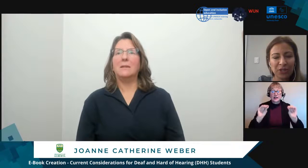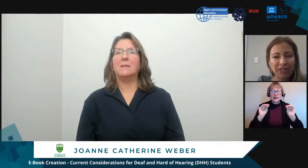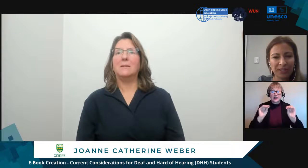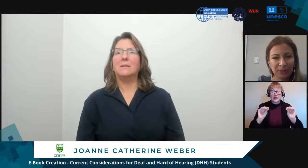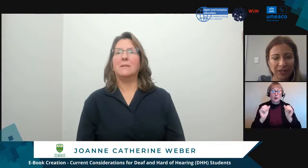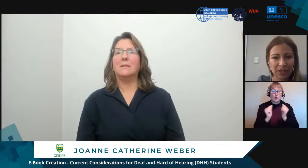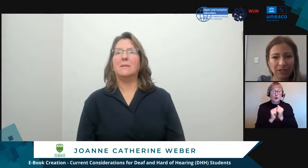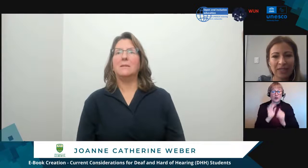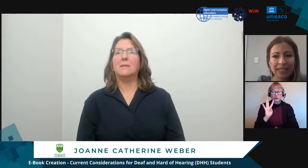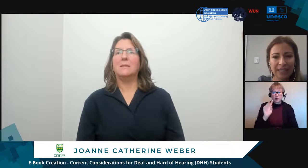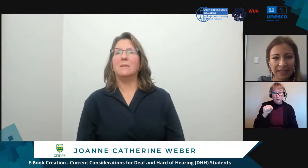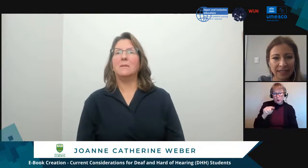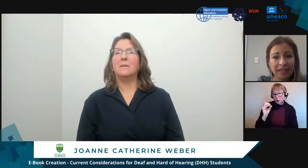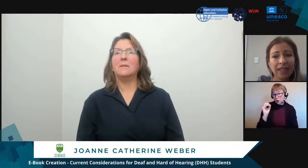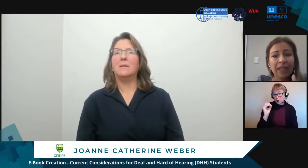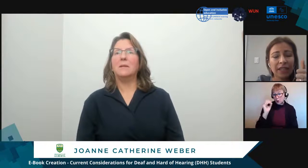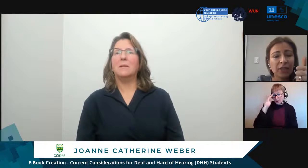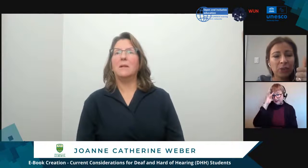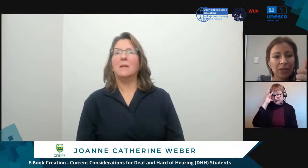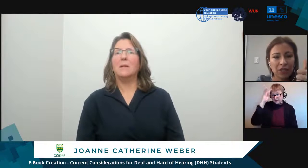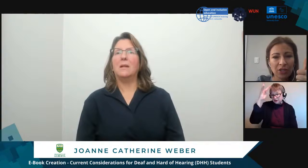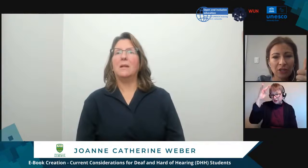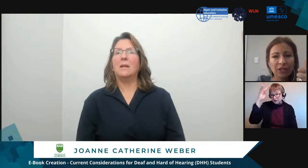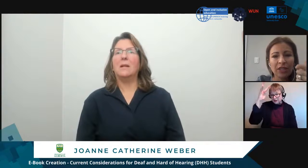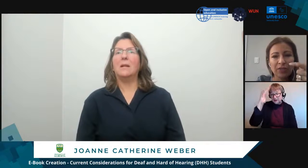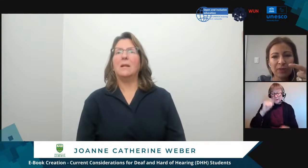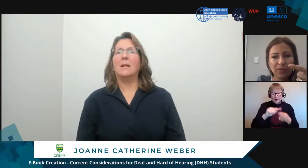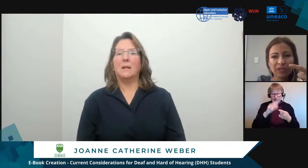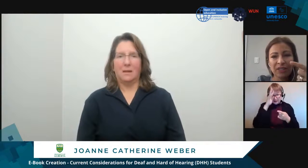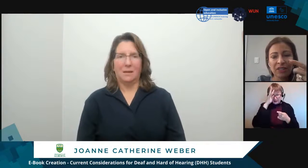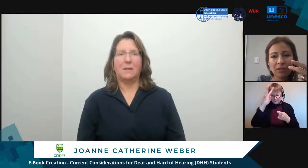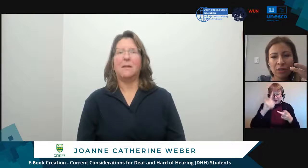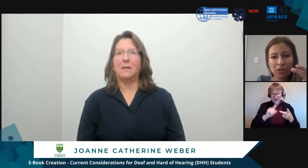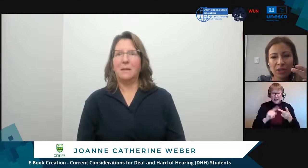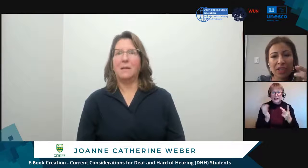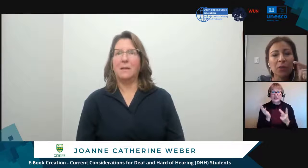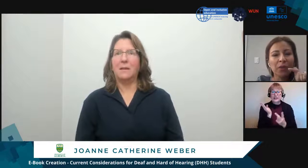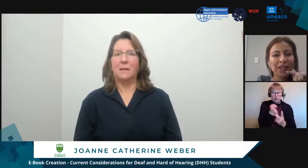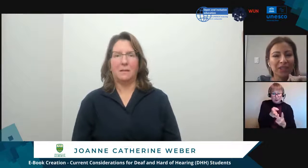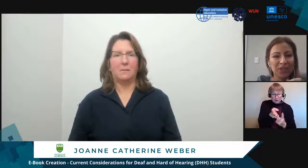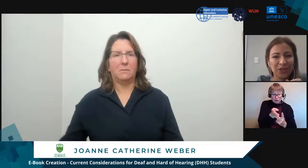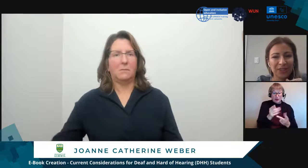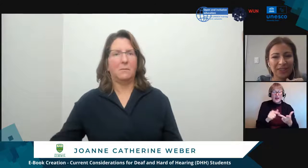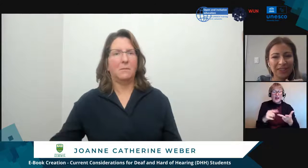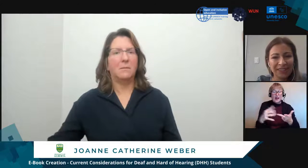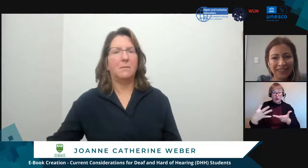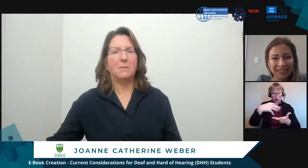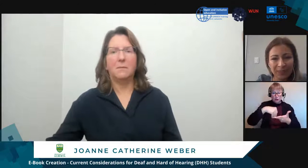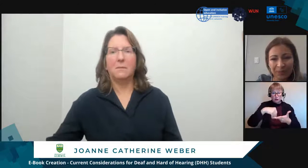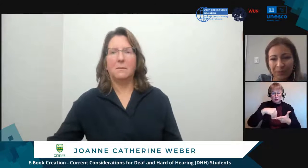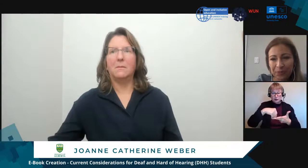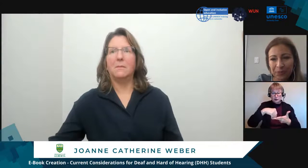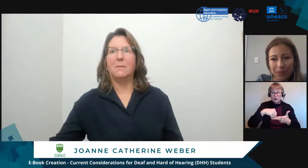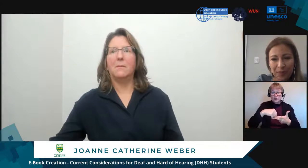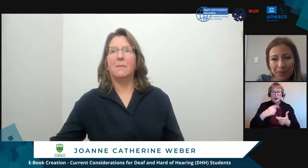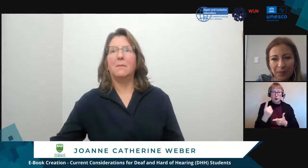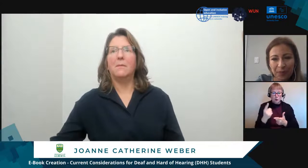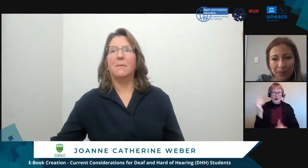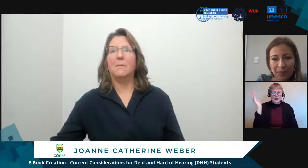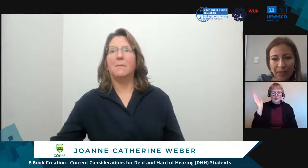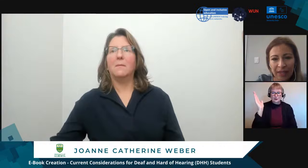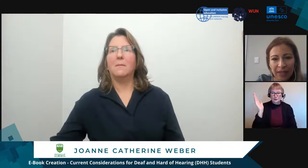4.0 educational innovation that says innovation, disruption, and inclusion in one lecture.